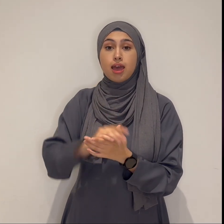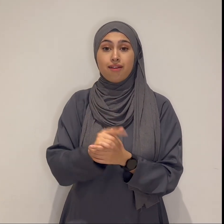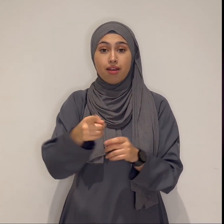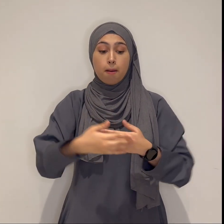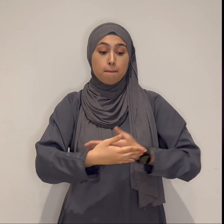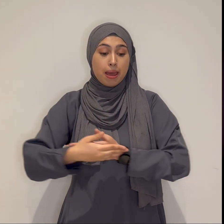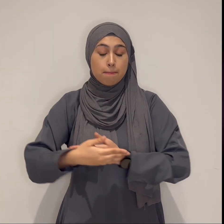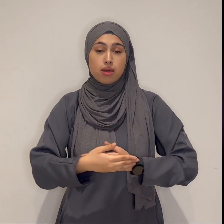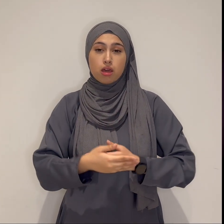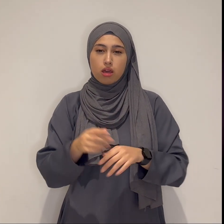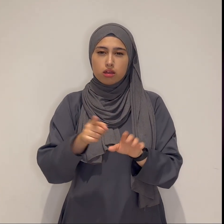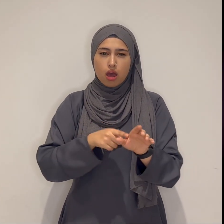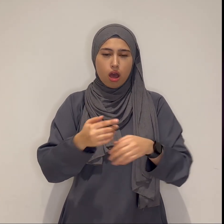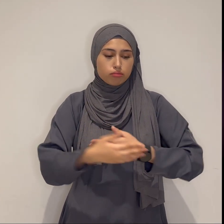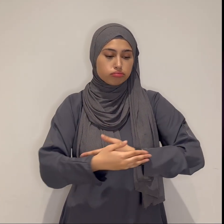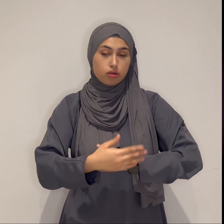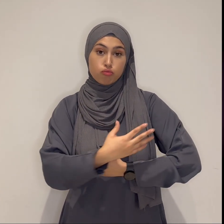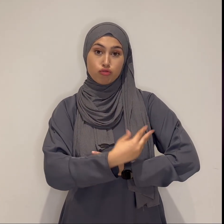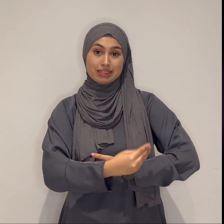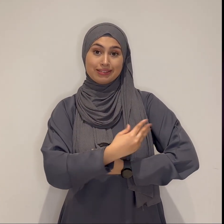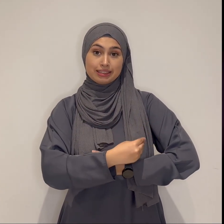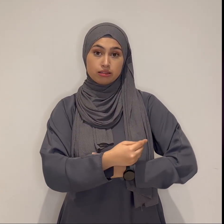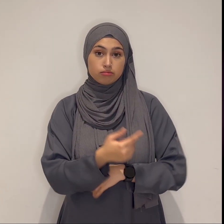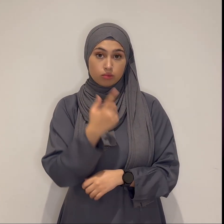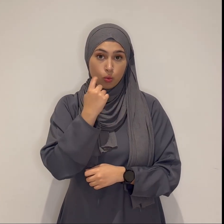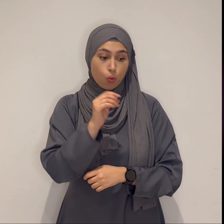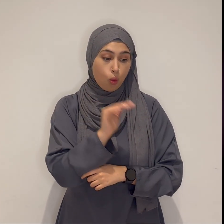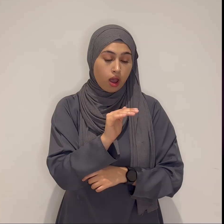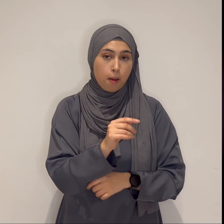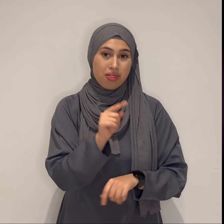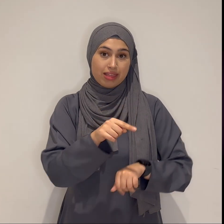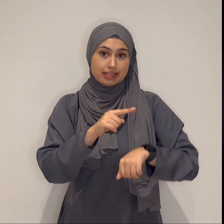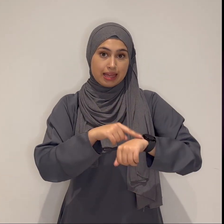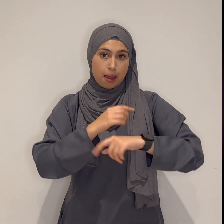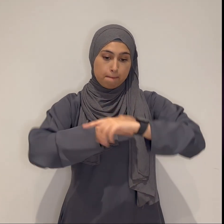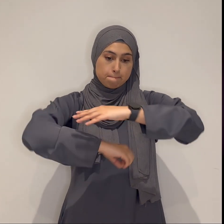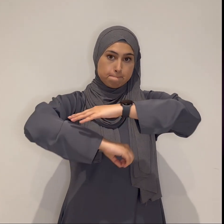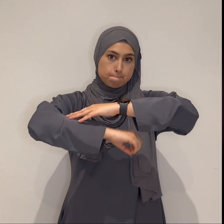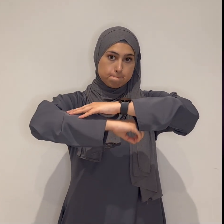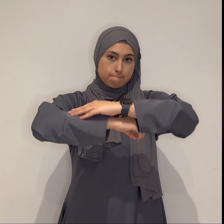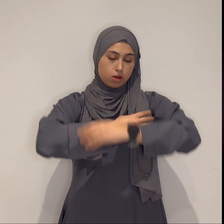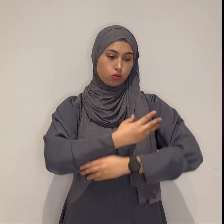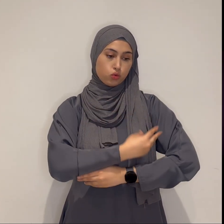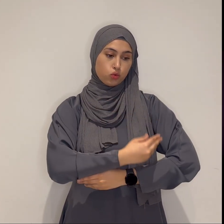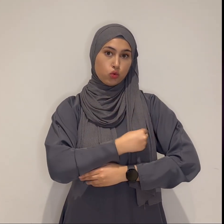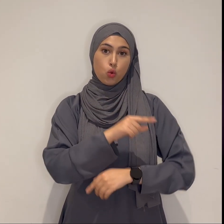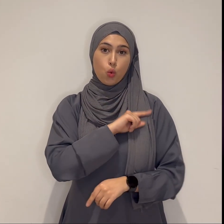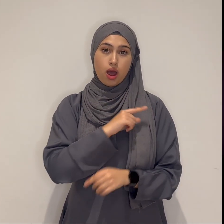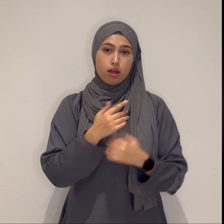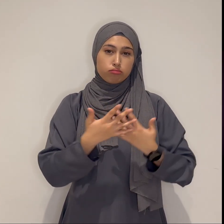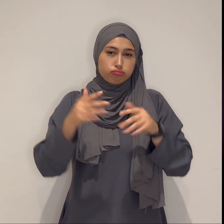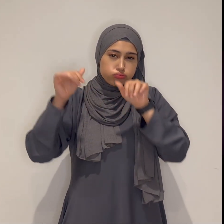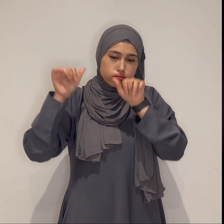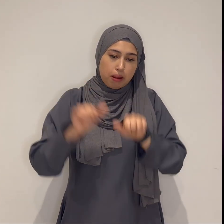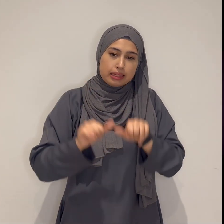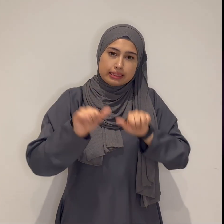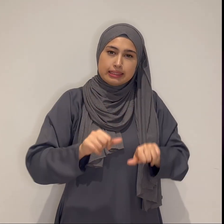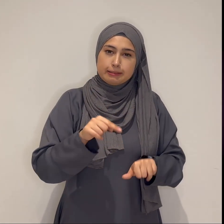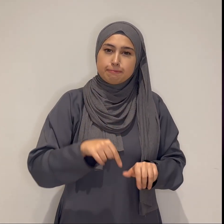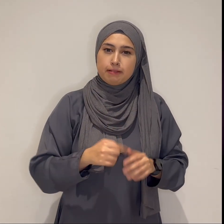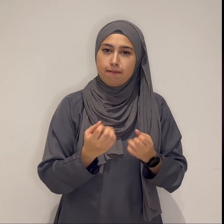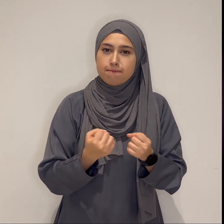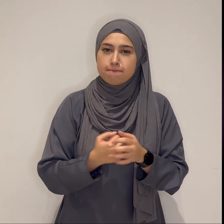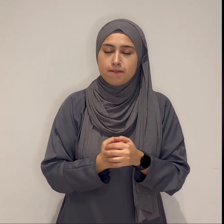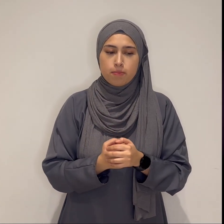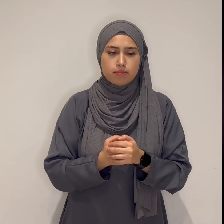even if you have a young breastfeeding child, wake them up at that time and give them a few suckles, because in these few suckles there is a blessing and